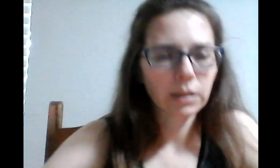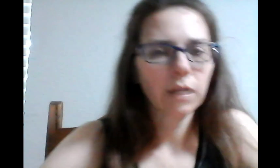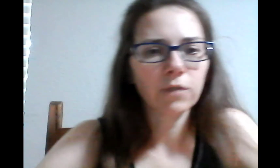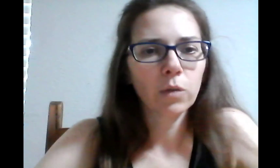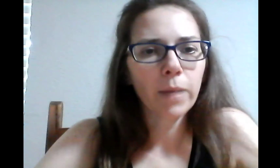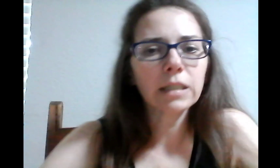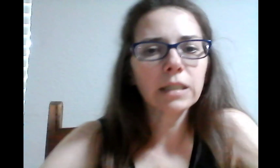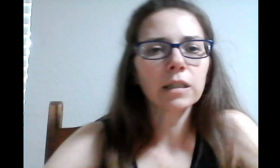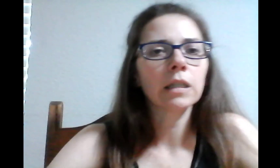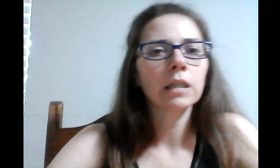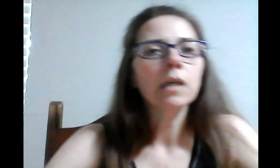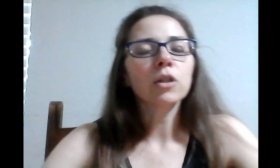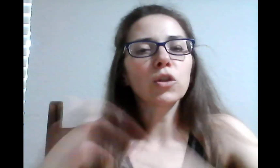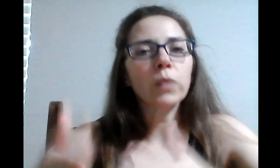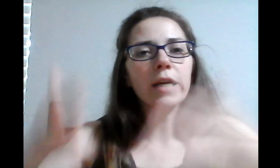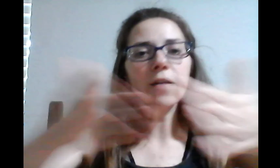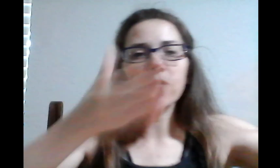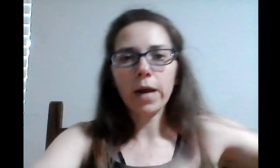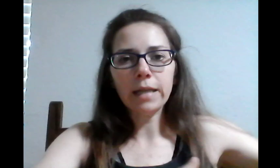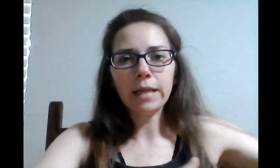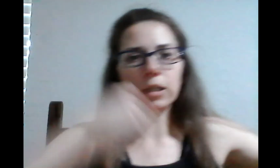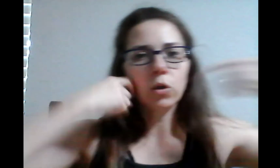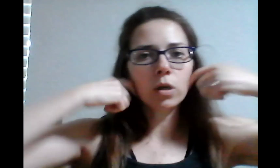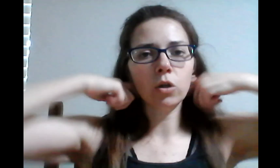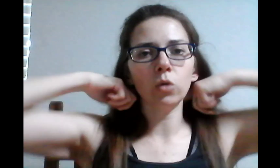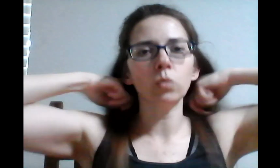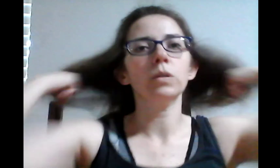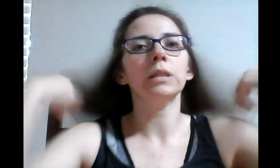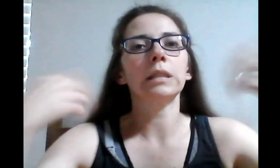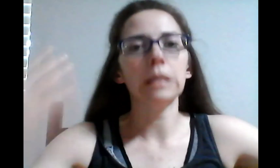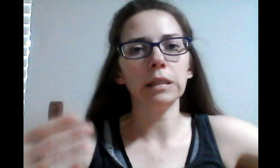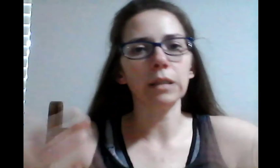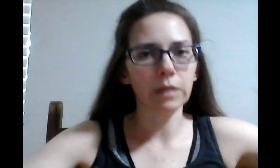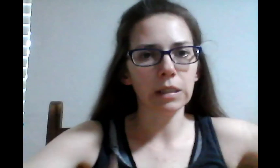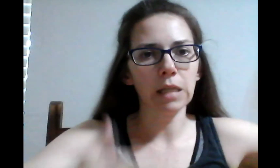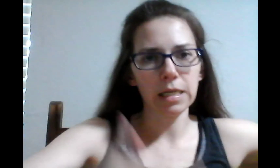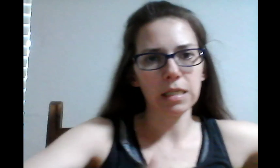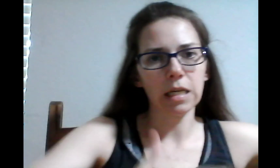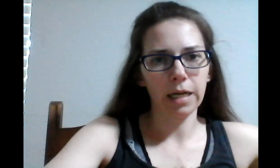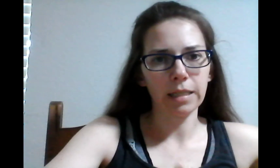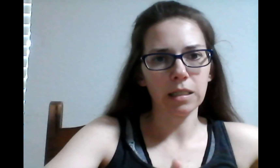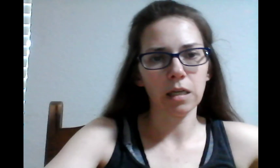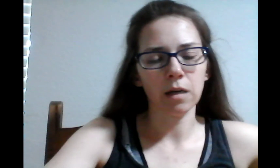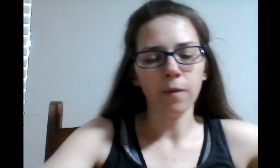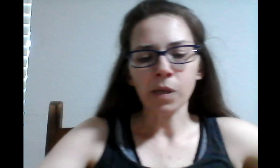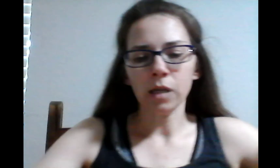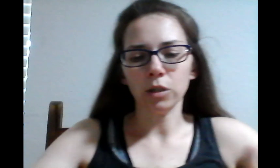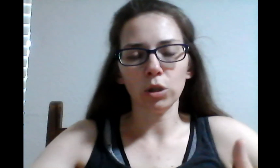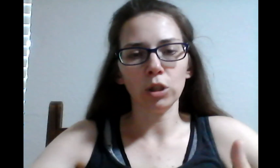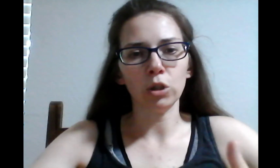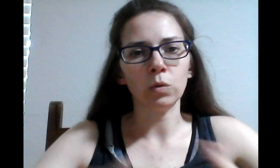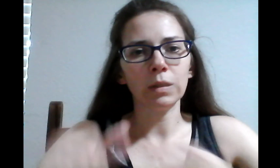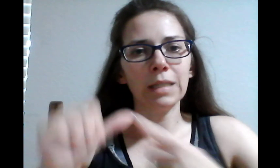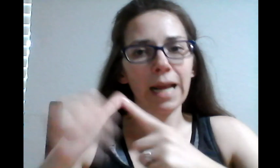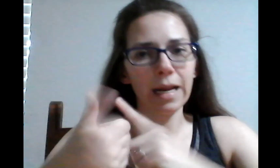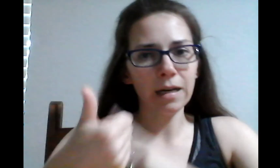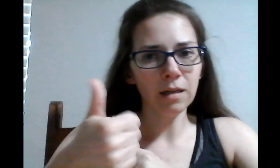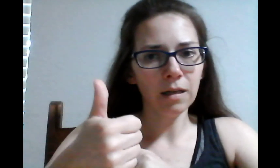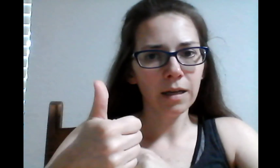stuff. So basically, the 3 different ways that you can do 16, 17, 18, and 19 is you can do 10, then